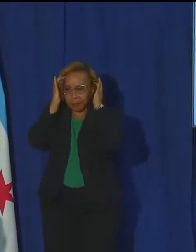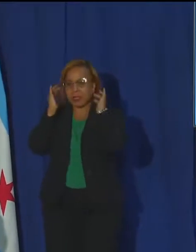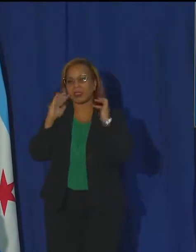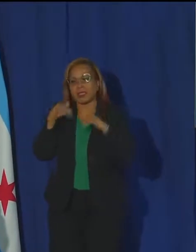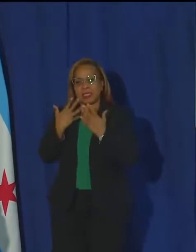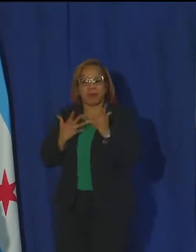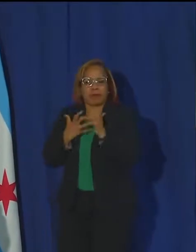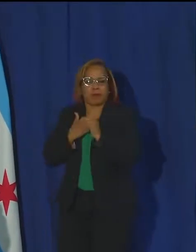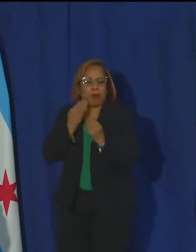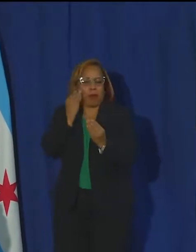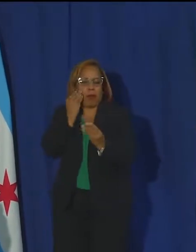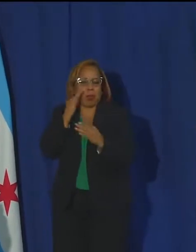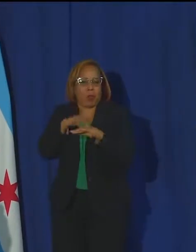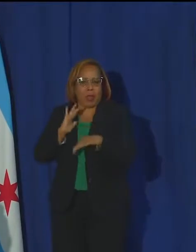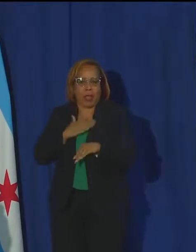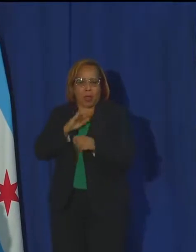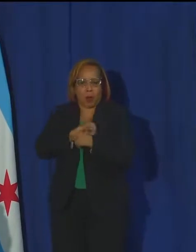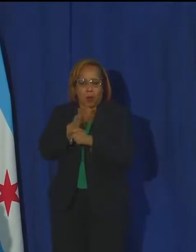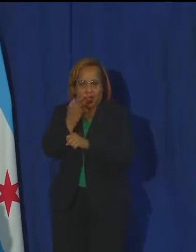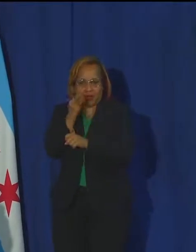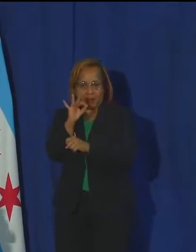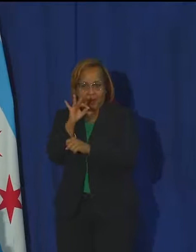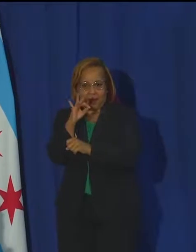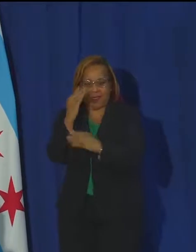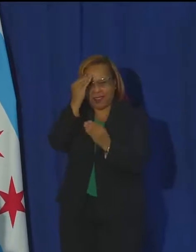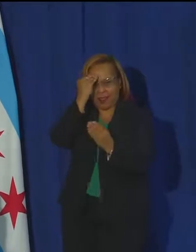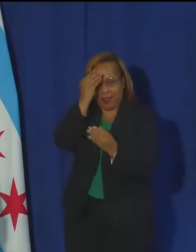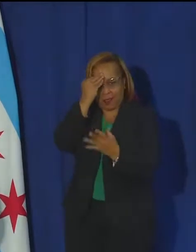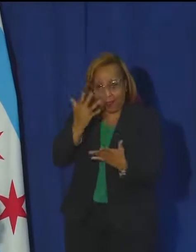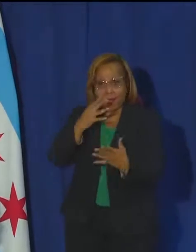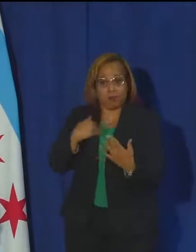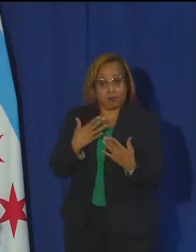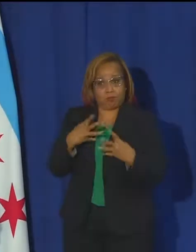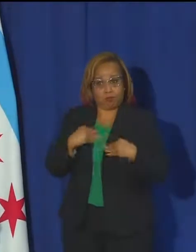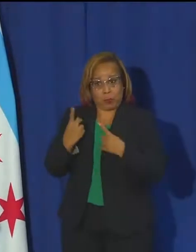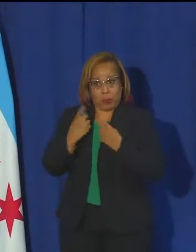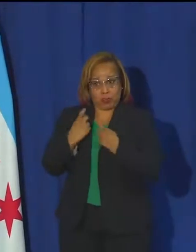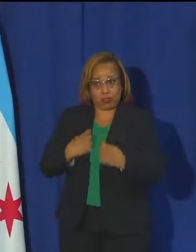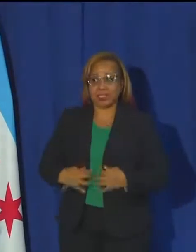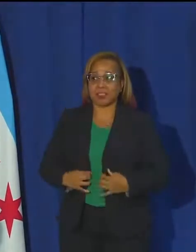an update on our COVID-19 data and take questions.